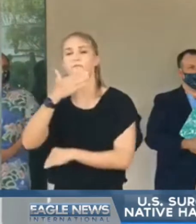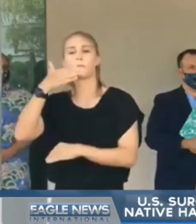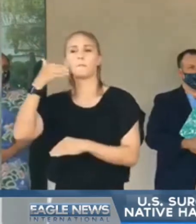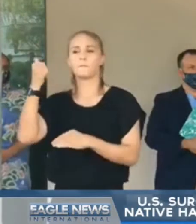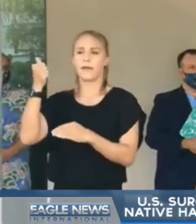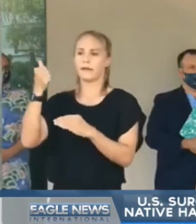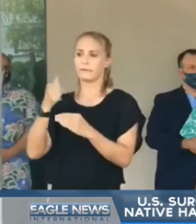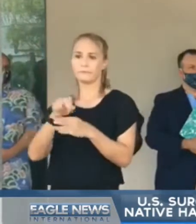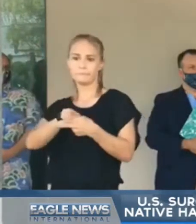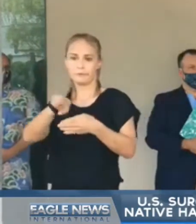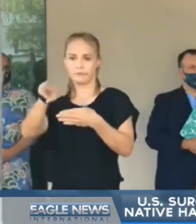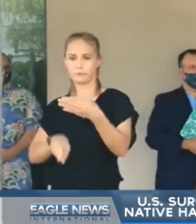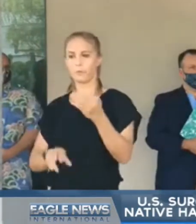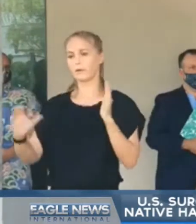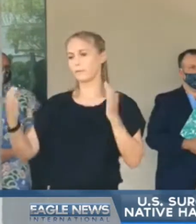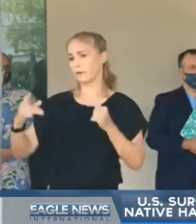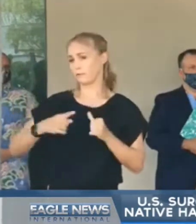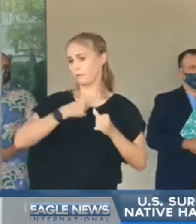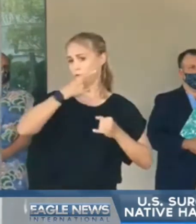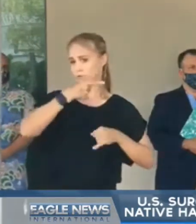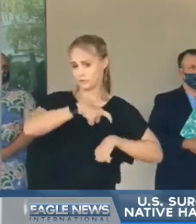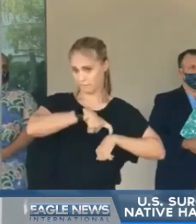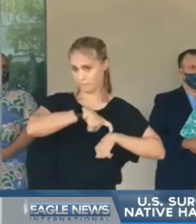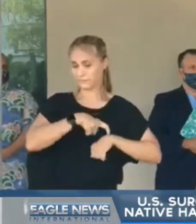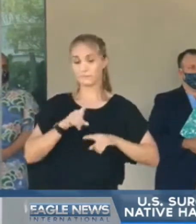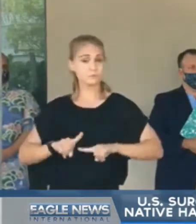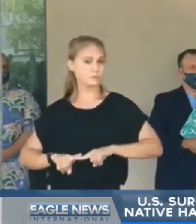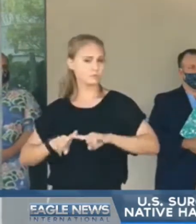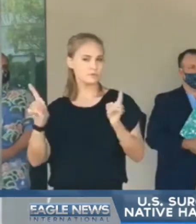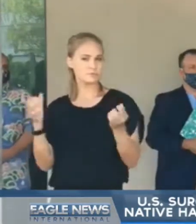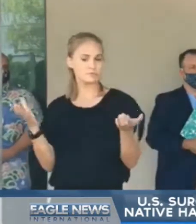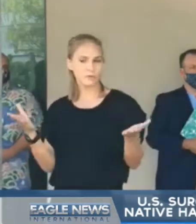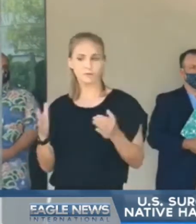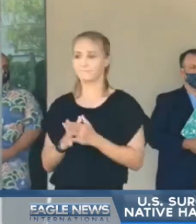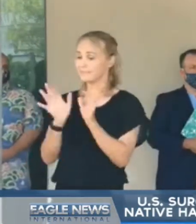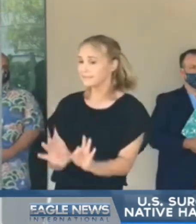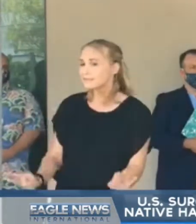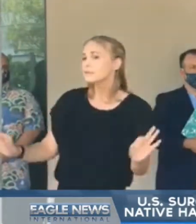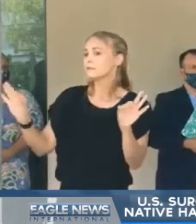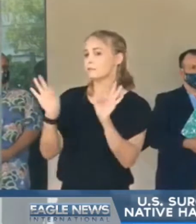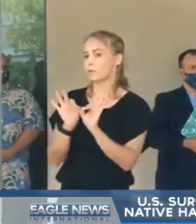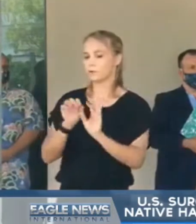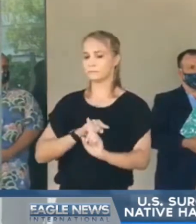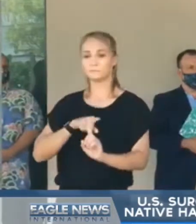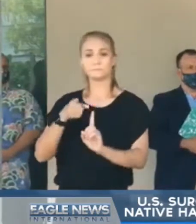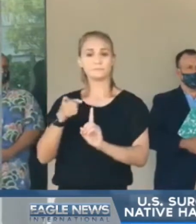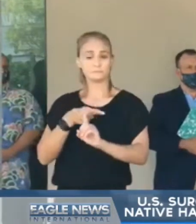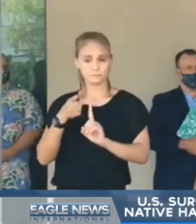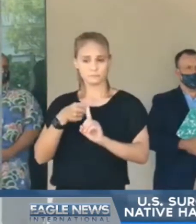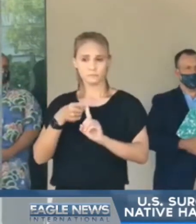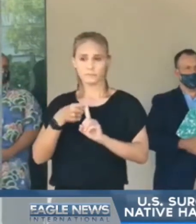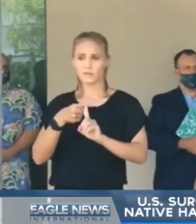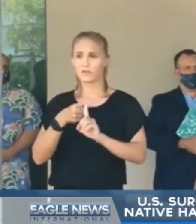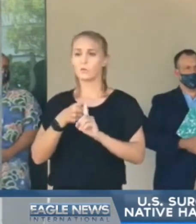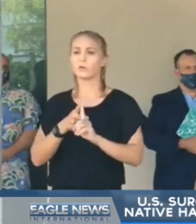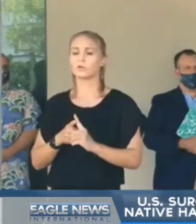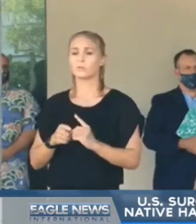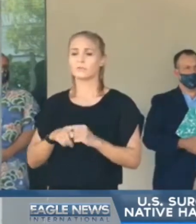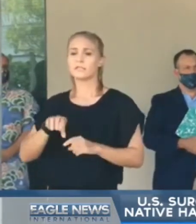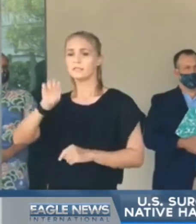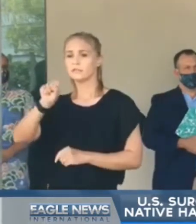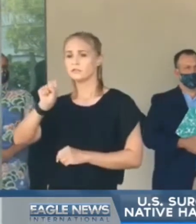During a press briefing, Mayor Caldwell pointed out the main objectives of the latest order. One, we're going to be doing surge